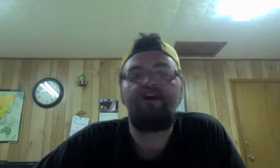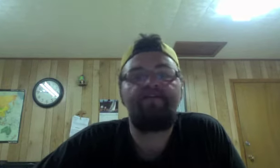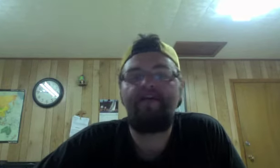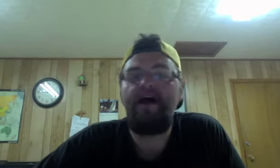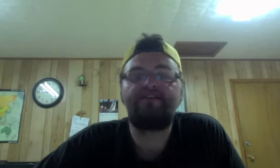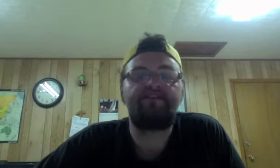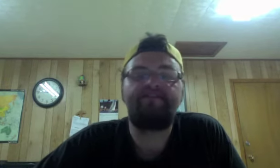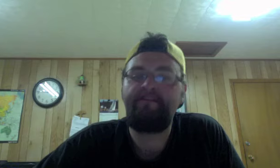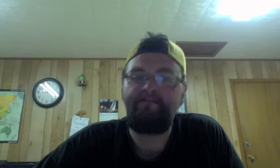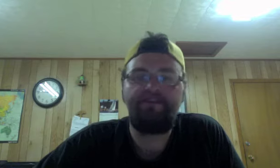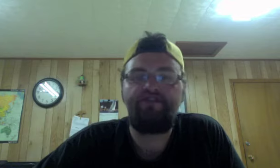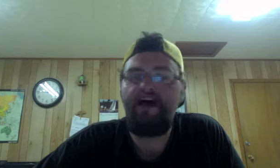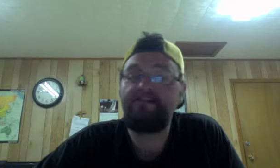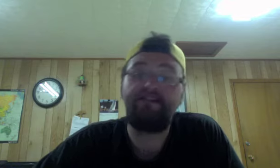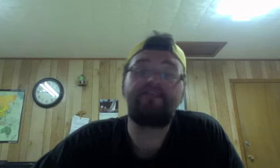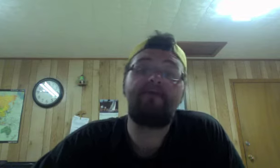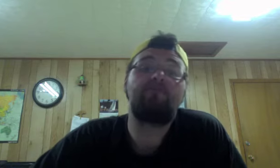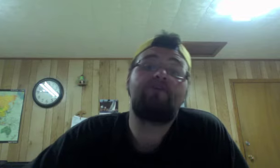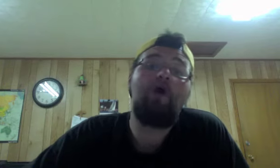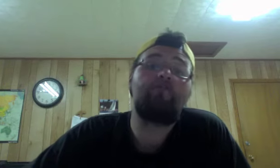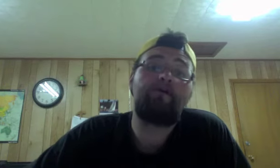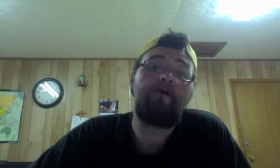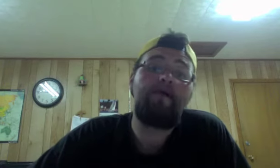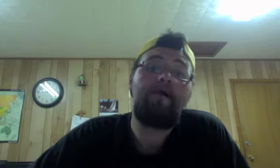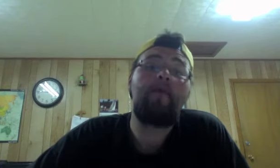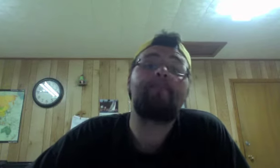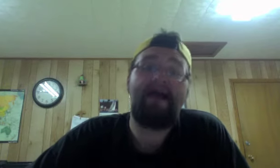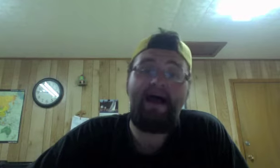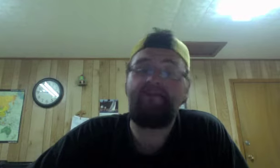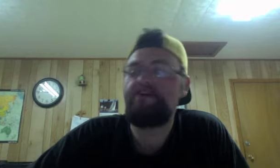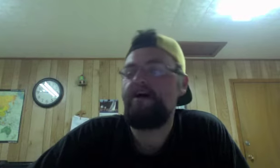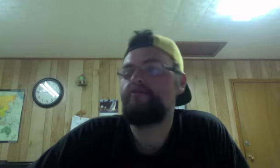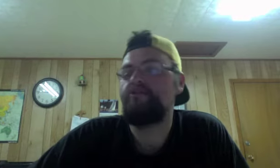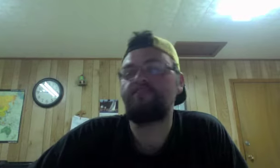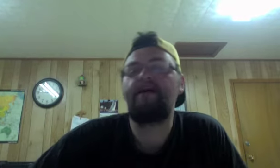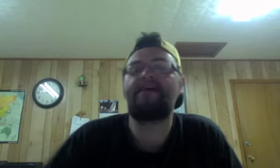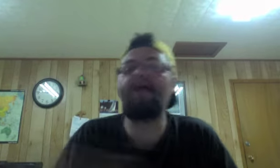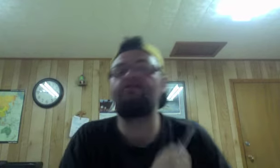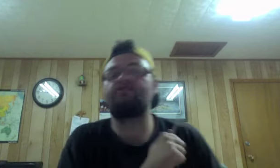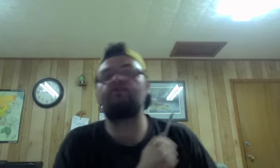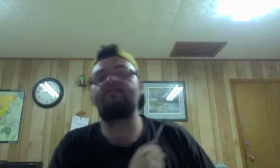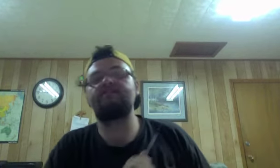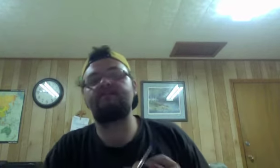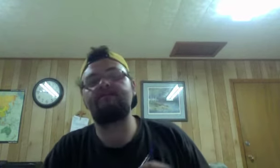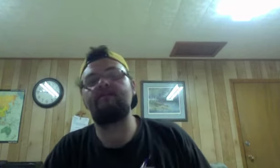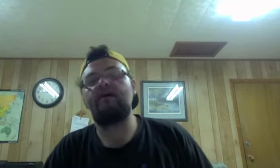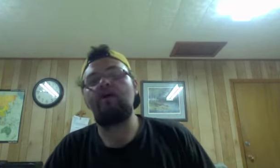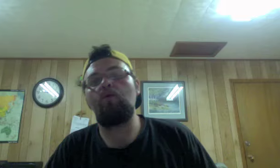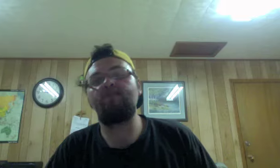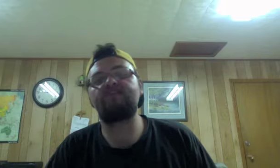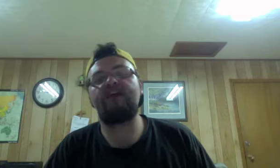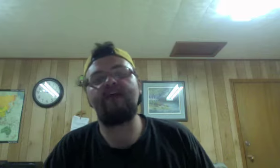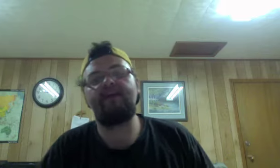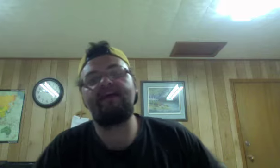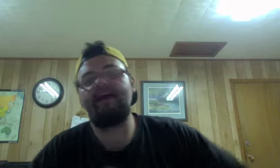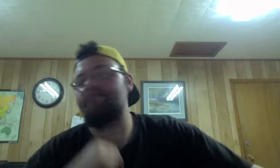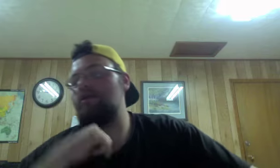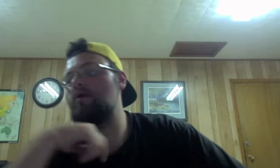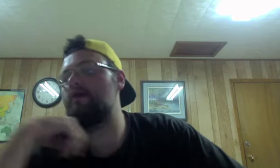fast they're going to finish fast and this game could be over by halftime so I expect Hamilton win this win this game in a blowout